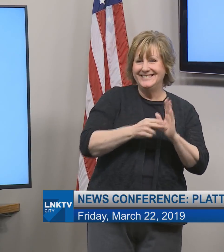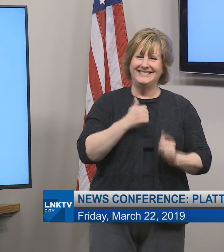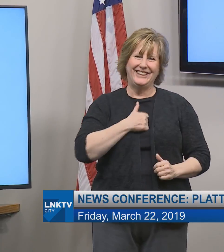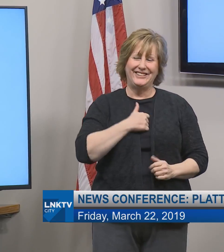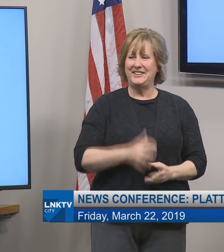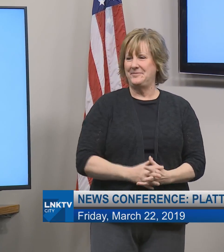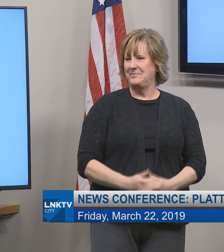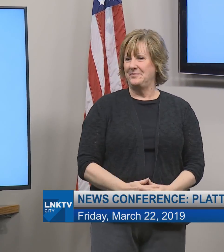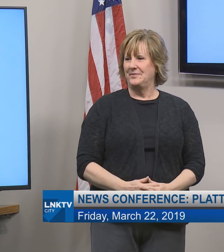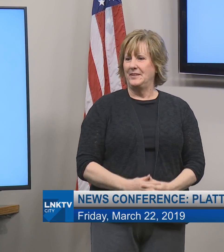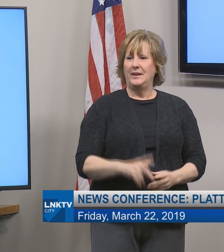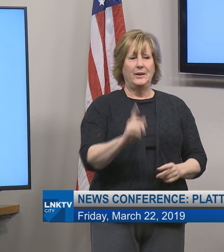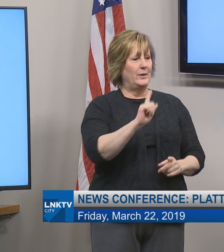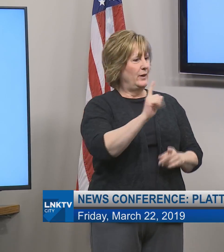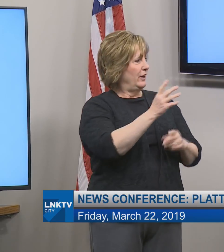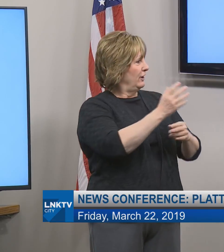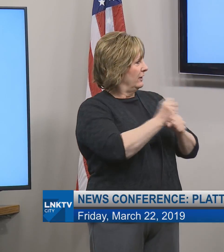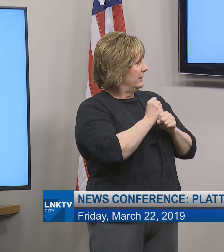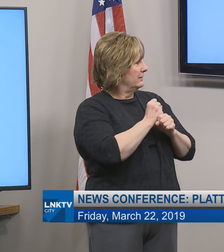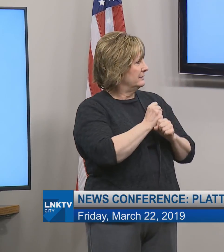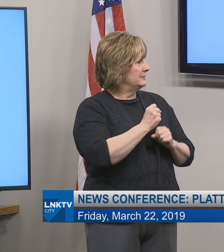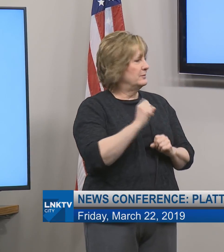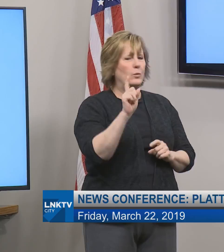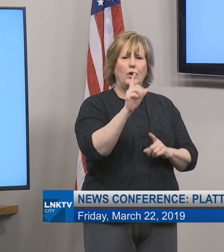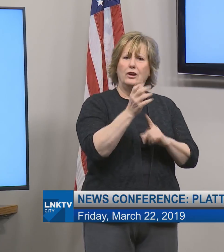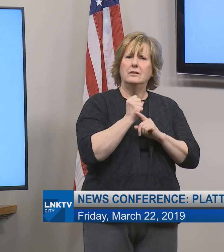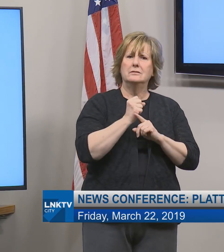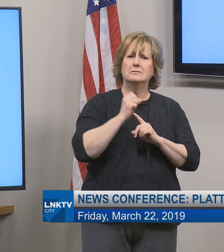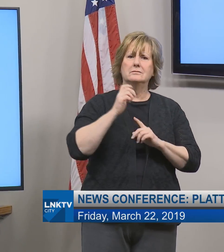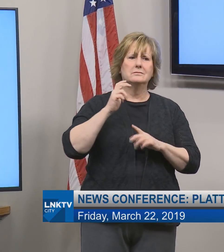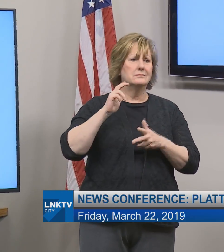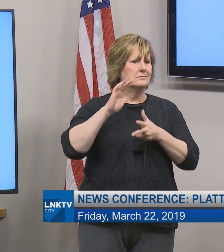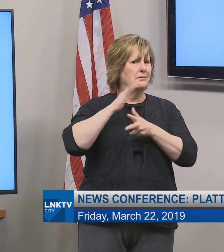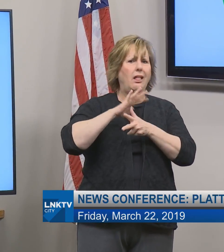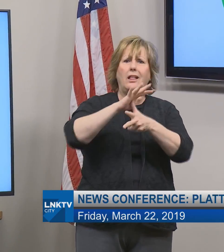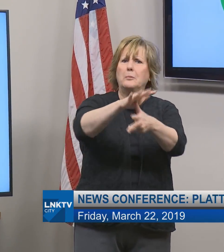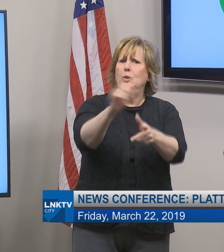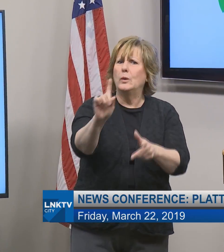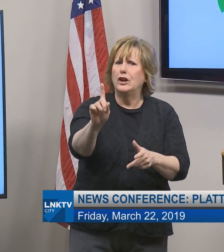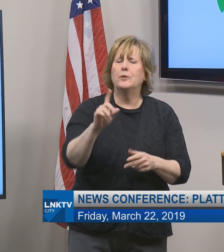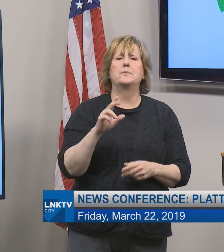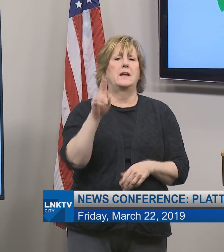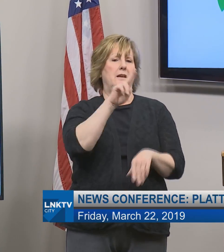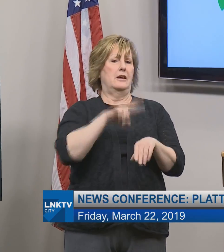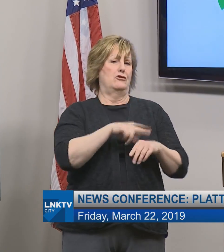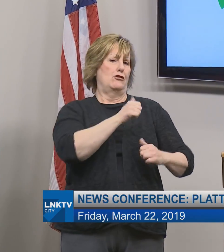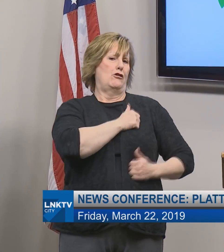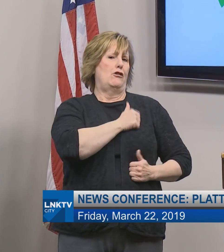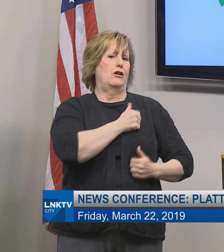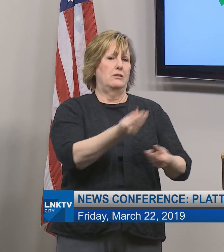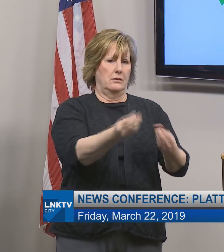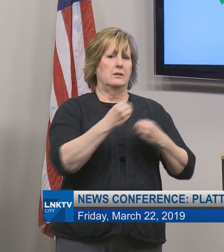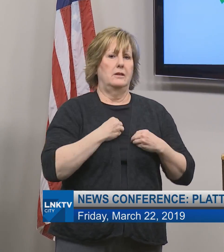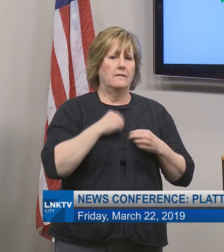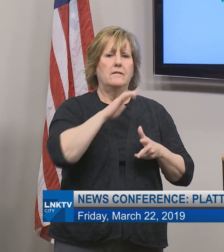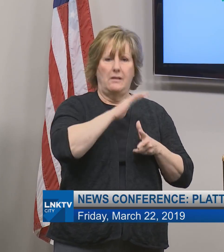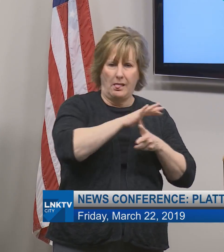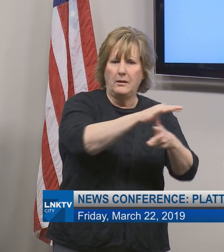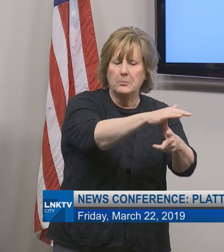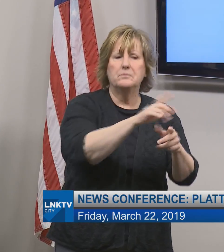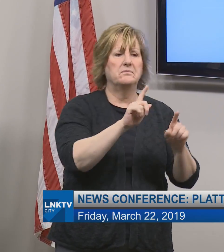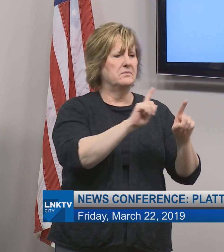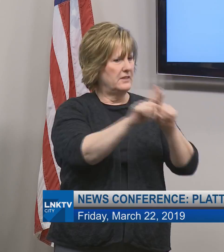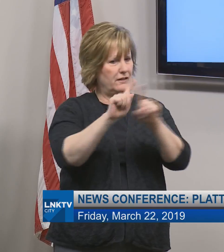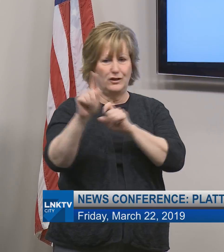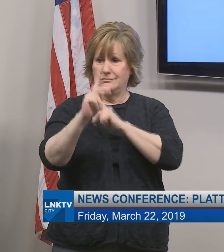Did you get the helicopters? Oh, yes. Nebraska National Guard provided them. We had a number of different